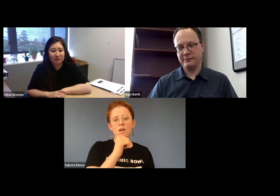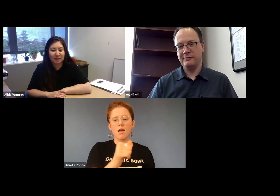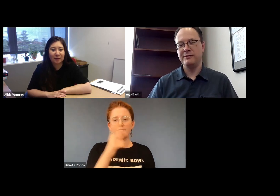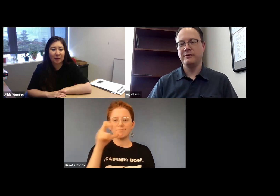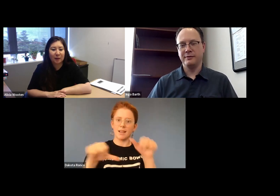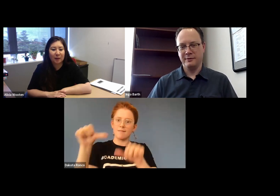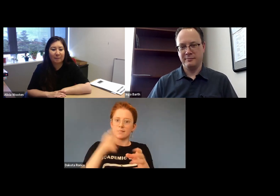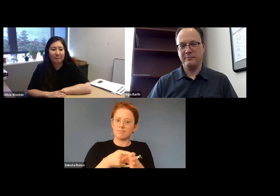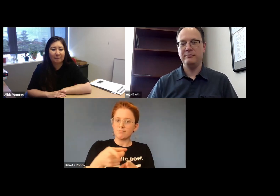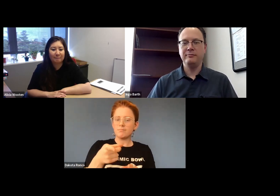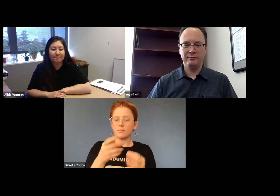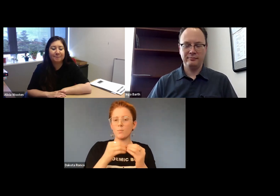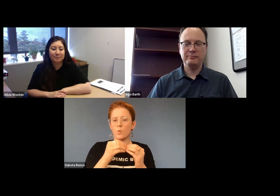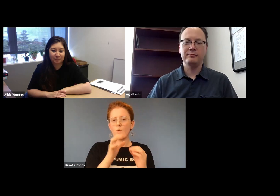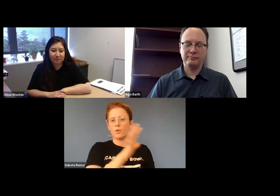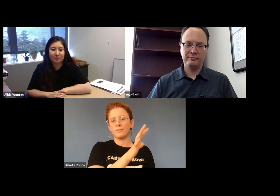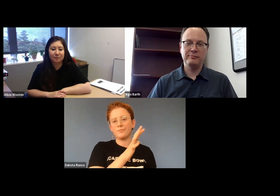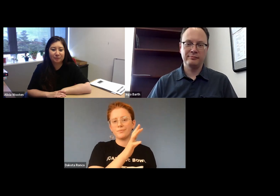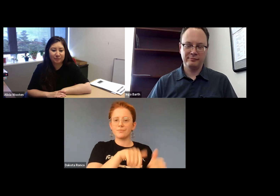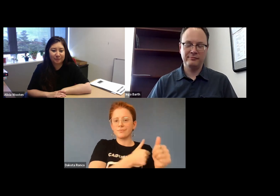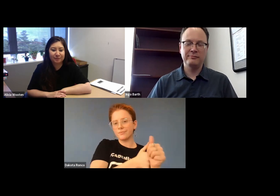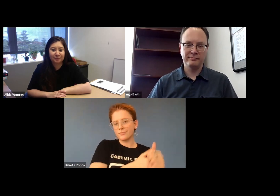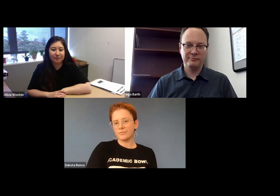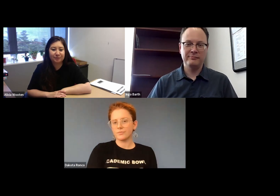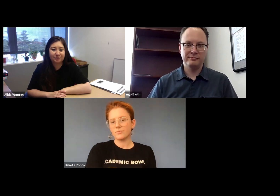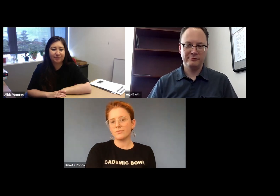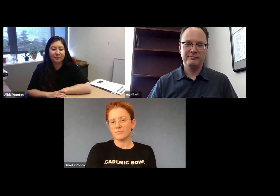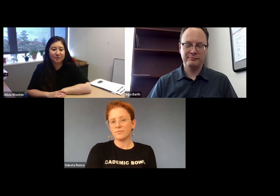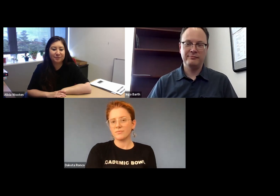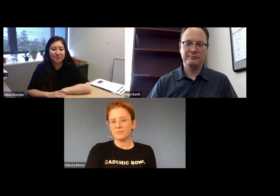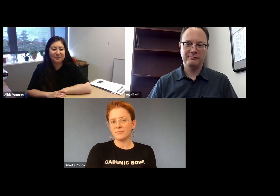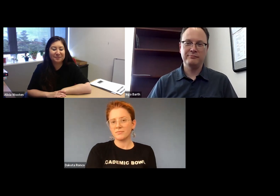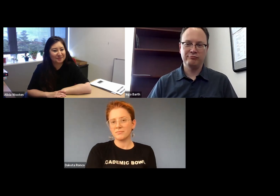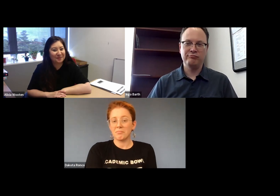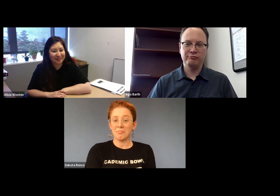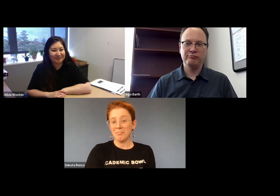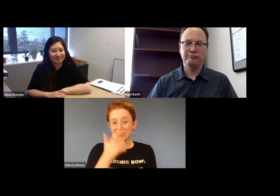But you have to remember too, it's more astrology. It's not science based.